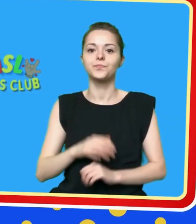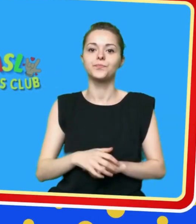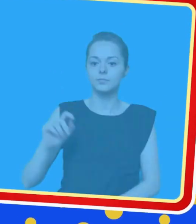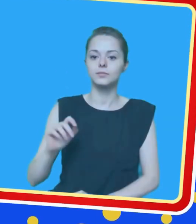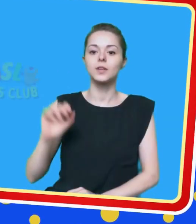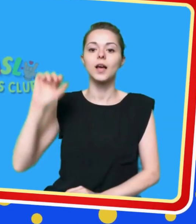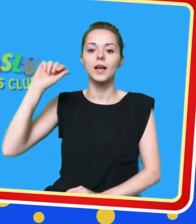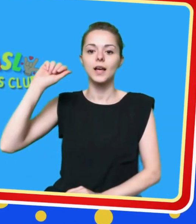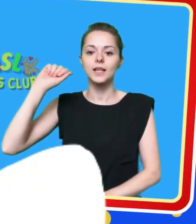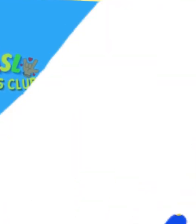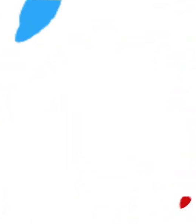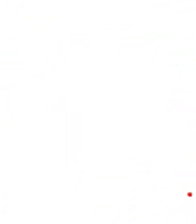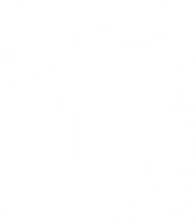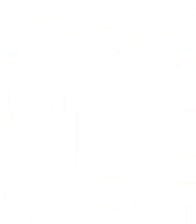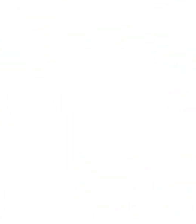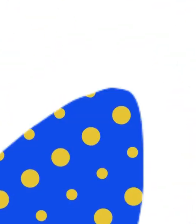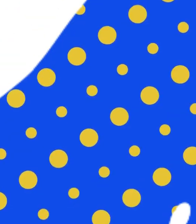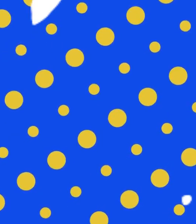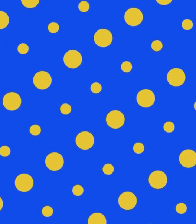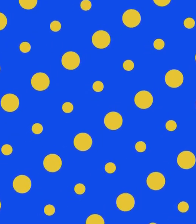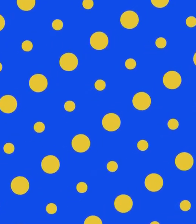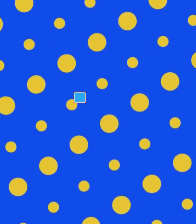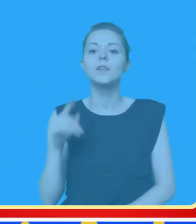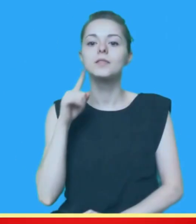Great, it's carrot.